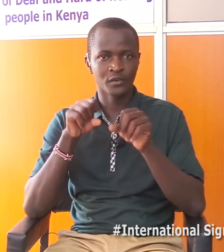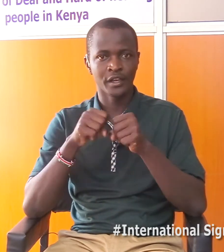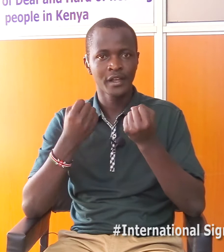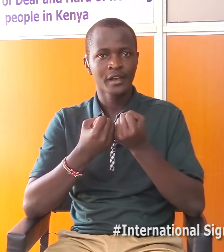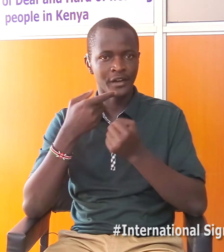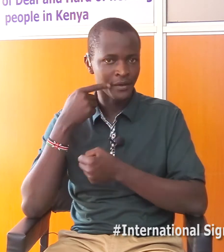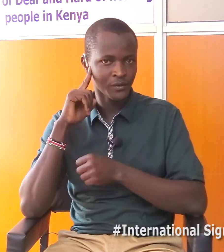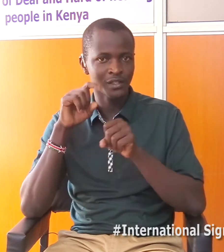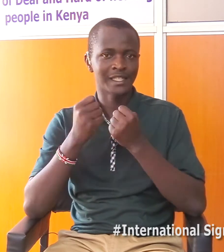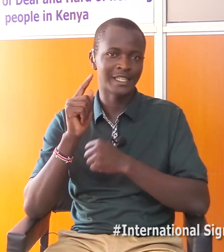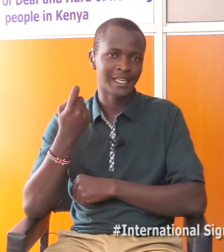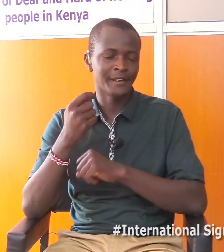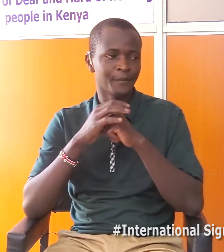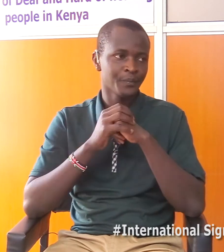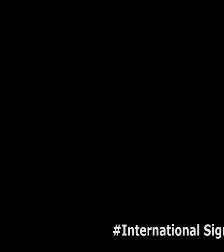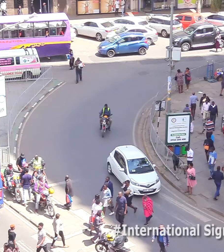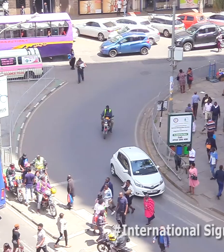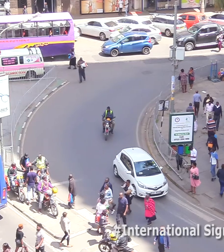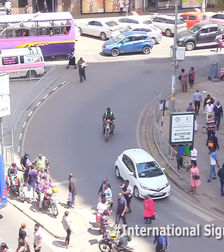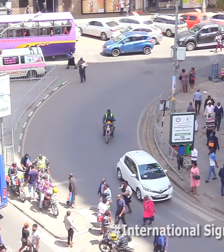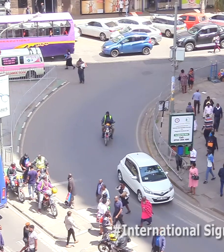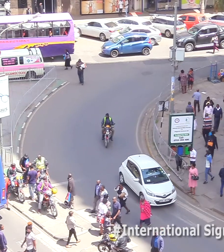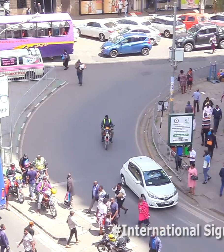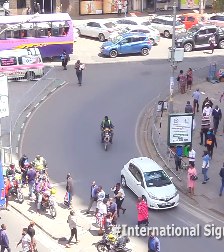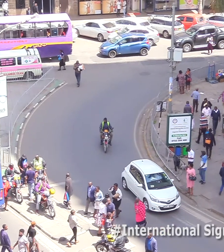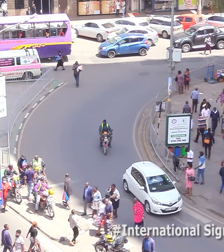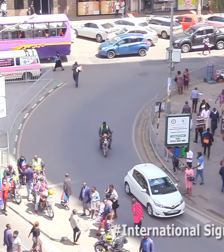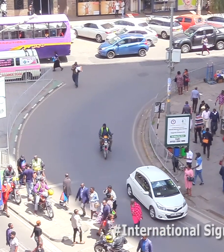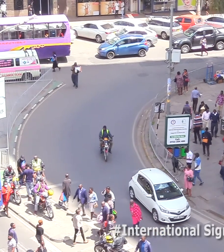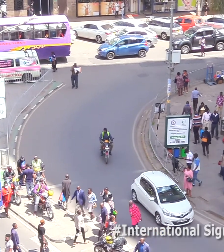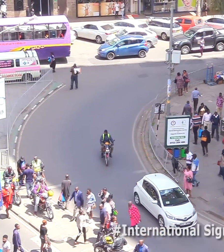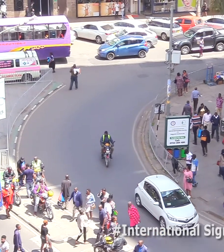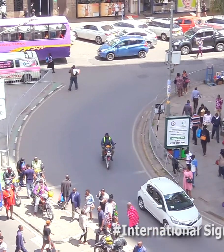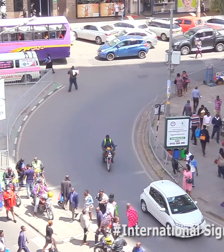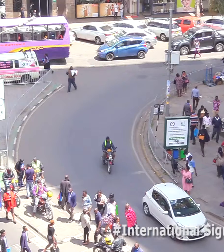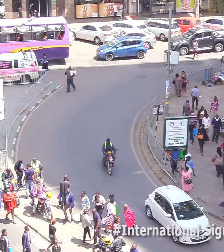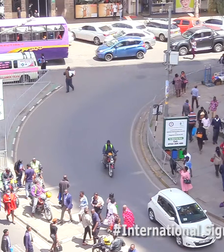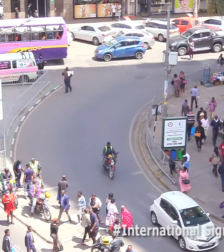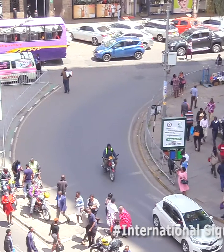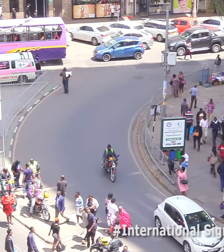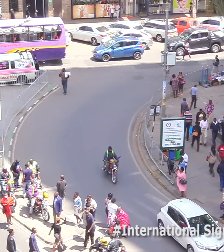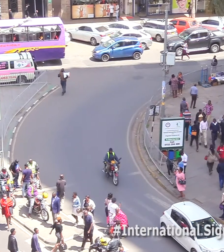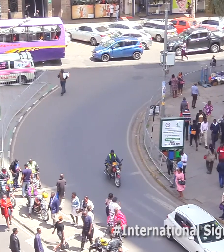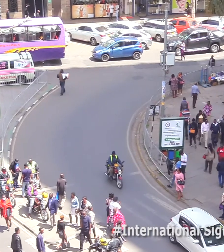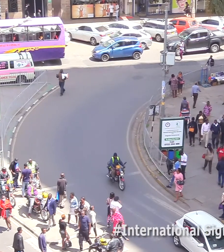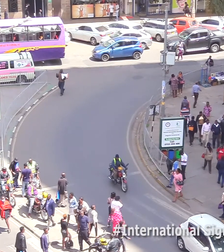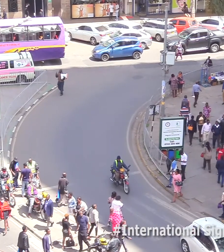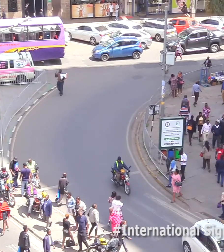the deaf society in Kenya. One of those organizations is the Kenya National Association of the Deaf, KNAD. The growth of